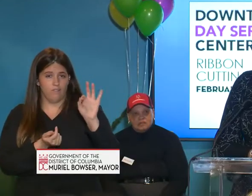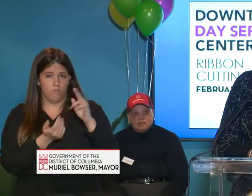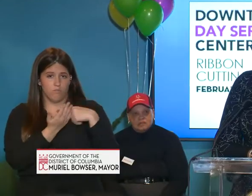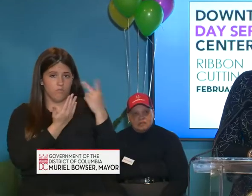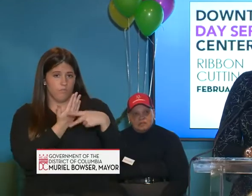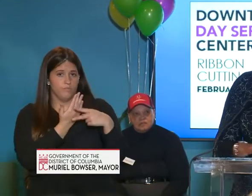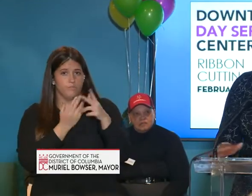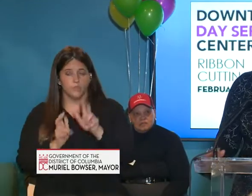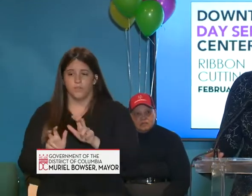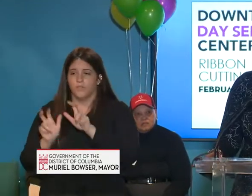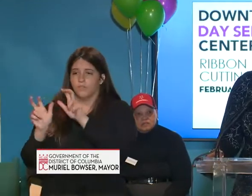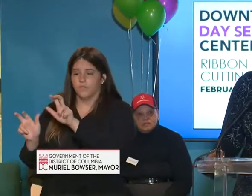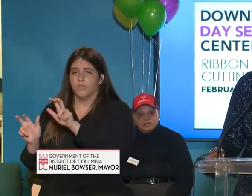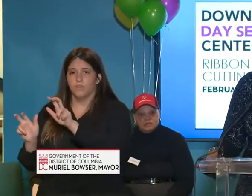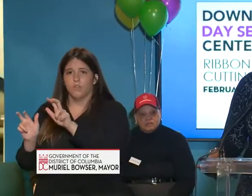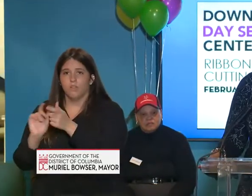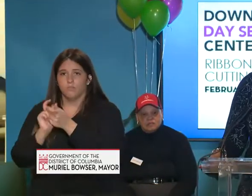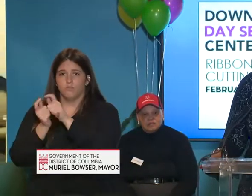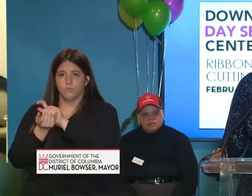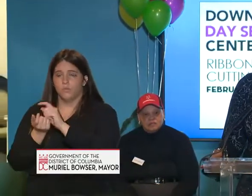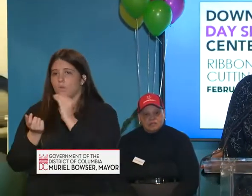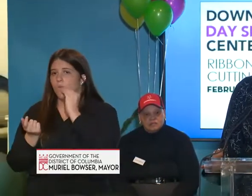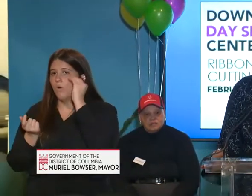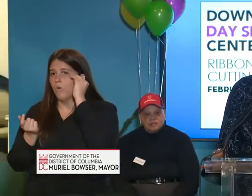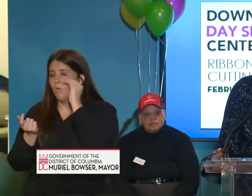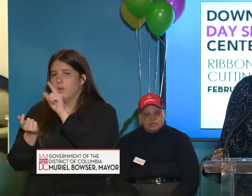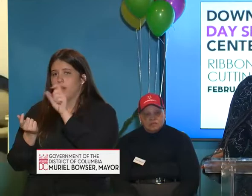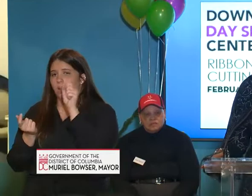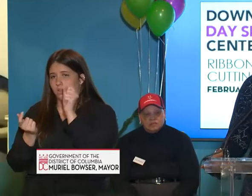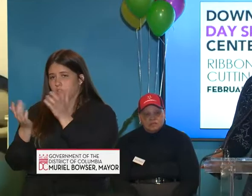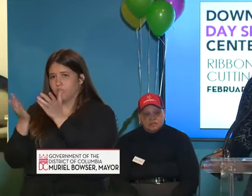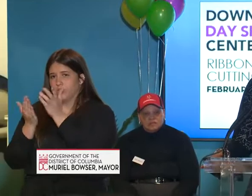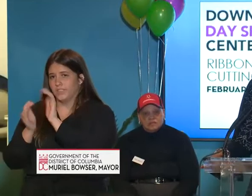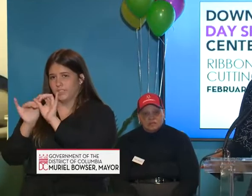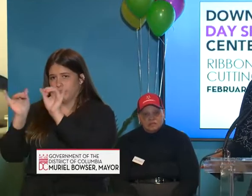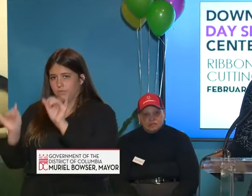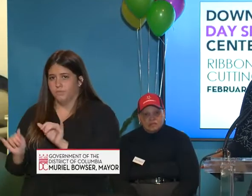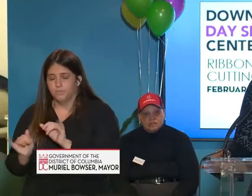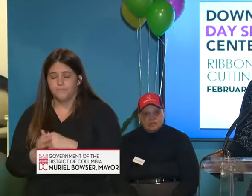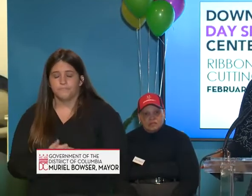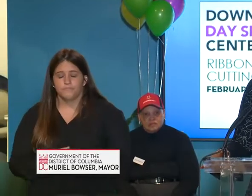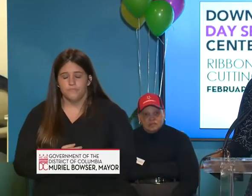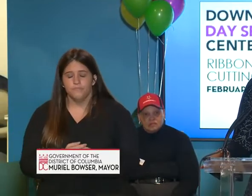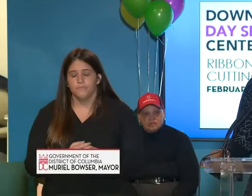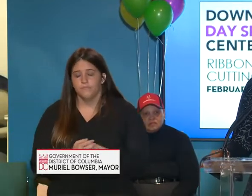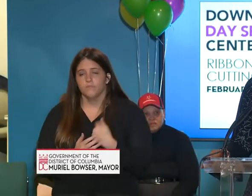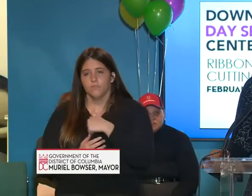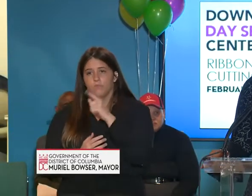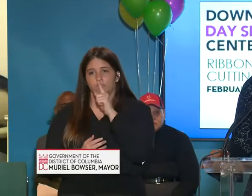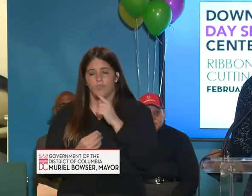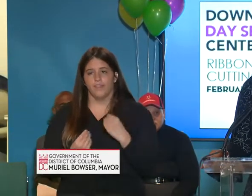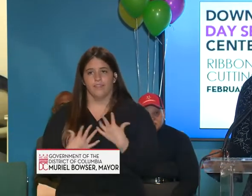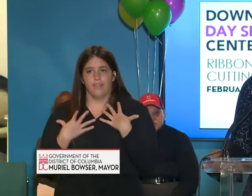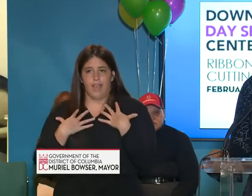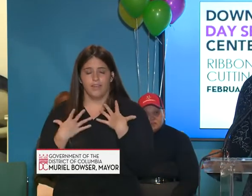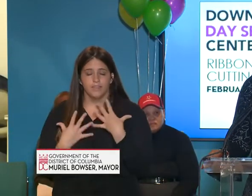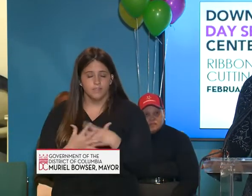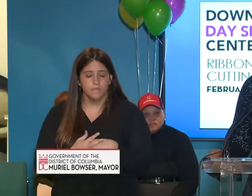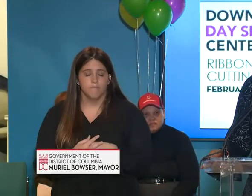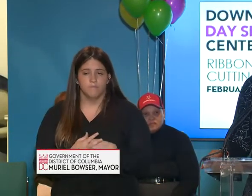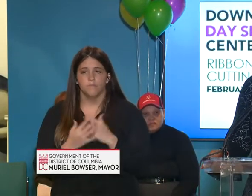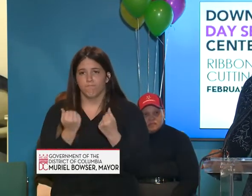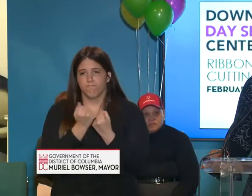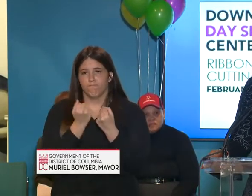to investing in the transformation of our homeless services system. And we're just really, really delighted